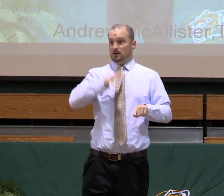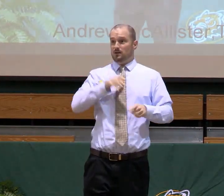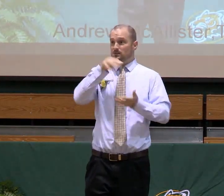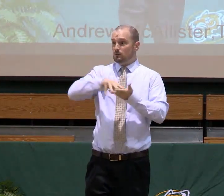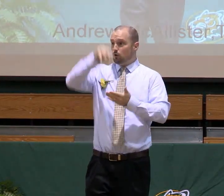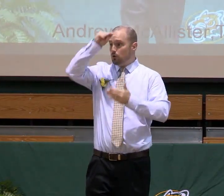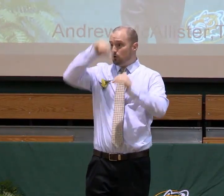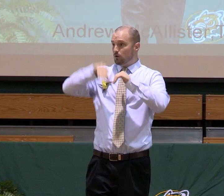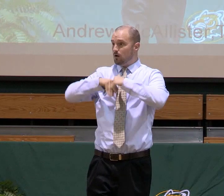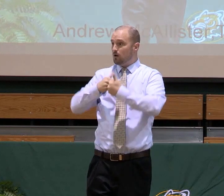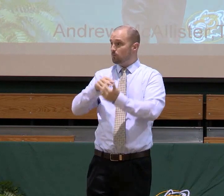But this gentleman